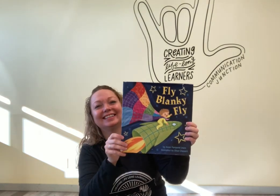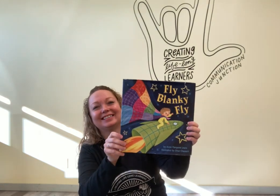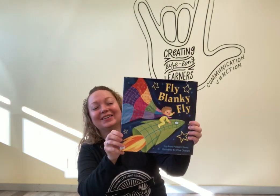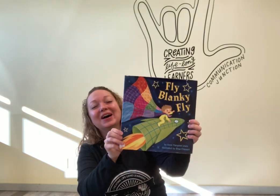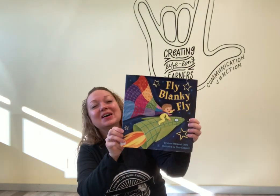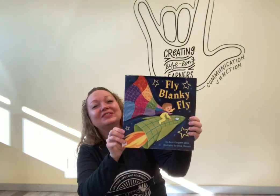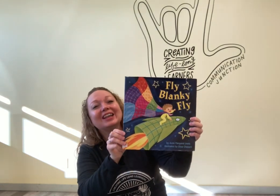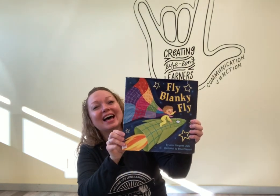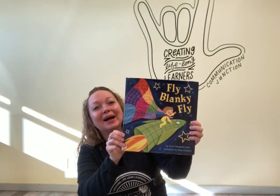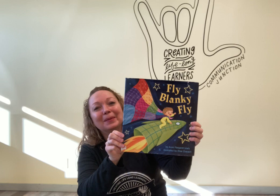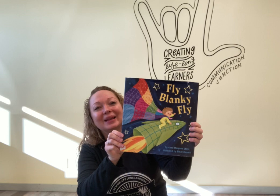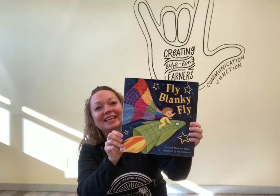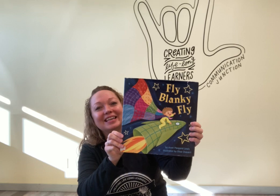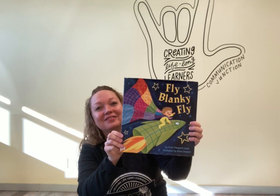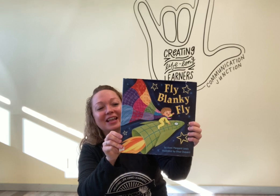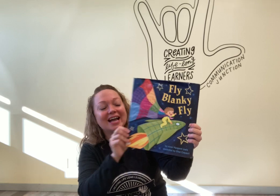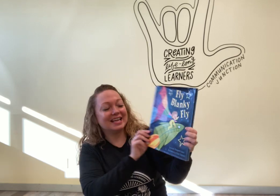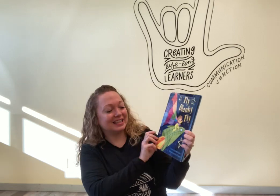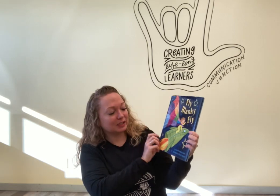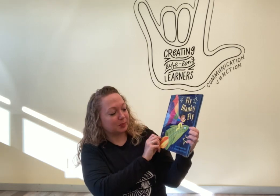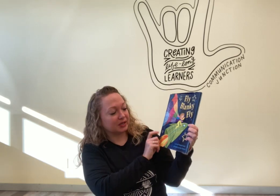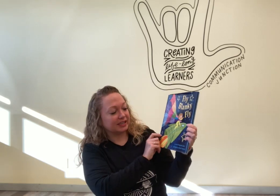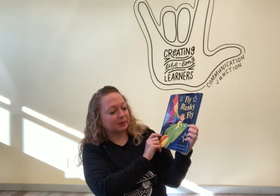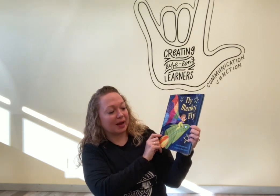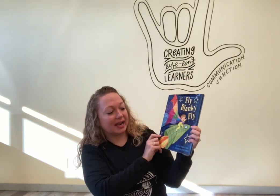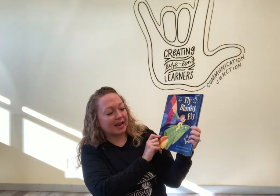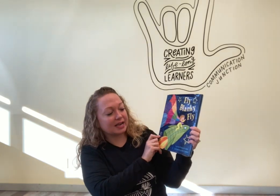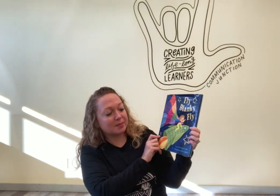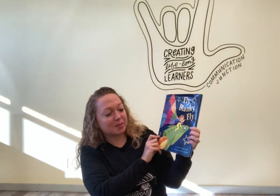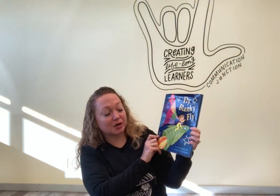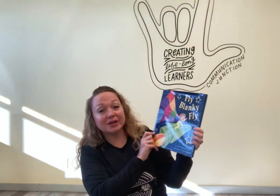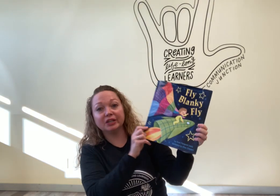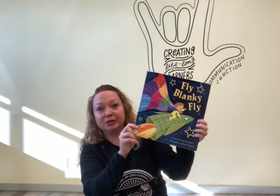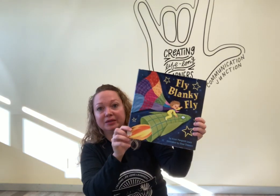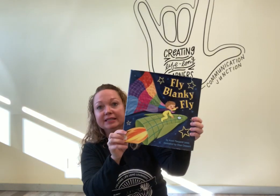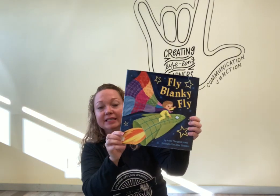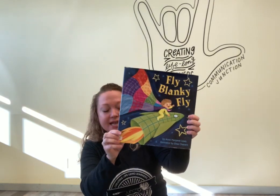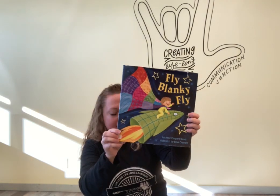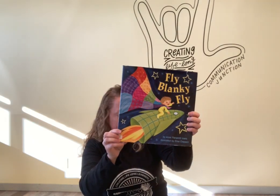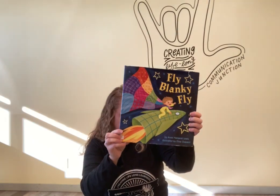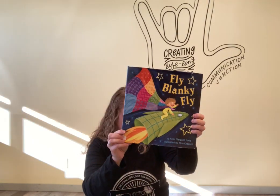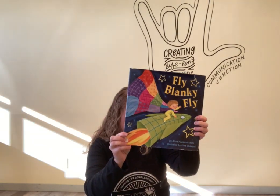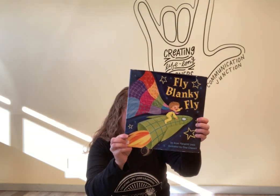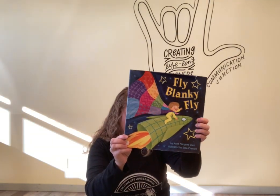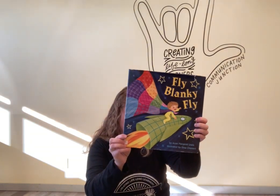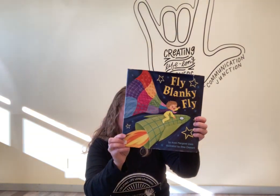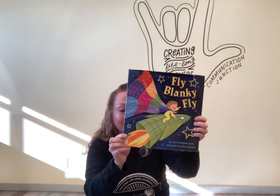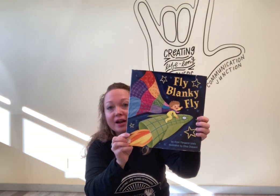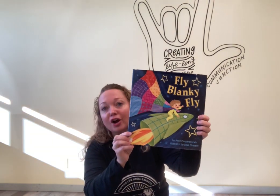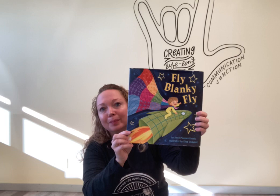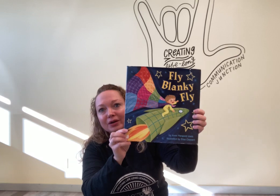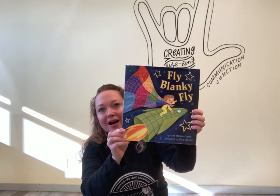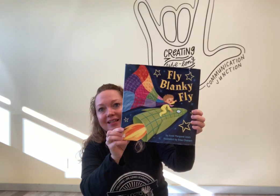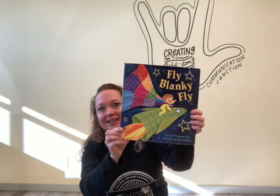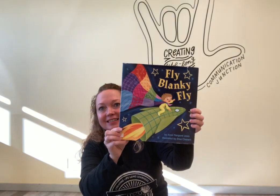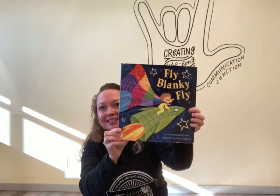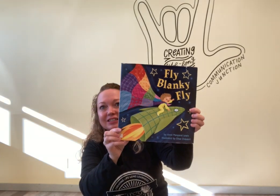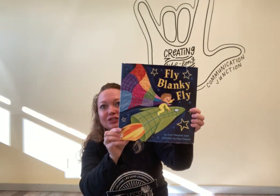So, Fly, Blinky, Fly. And this book is by Anne Margaret Lewis, and it is published by HarperCollins. Super